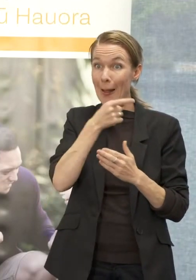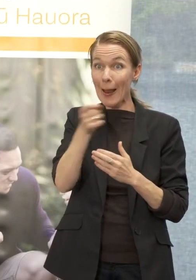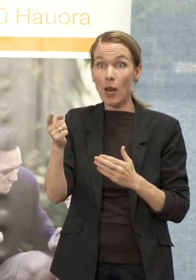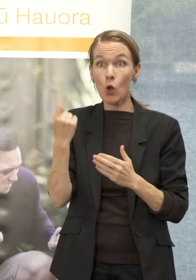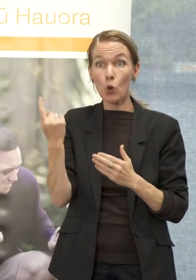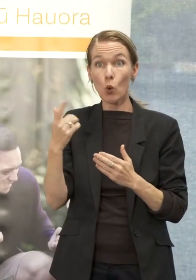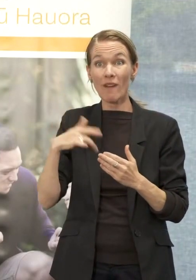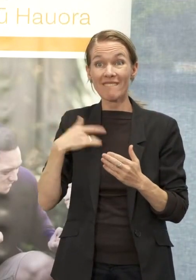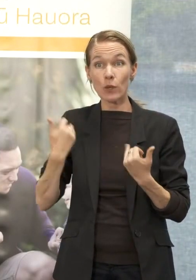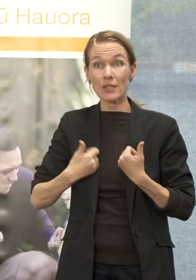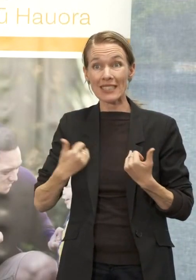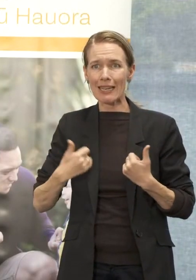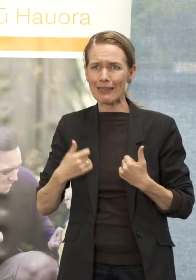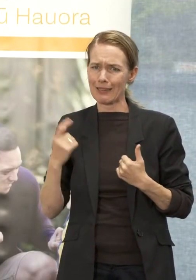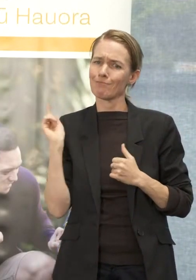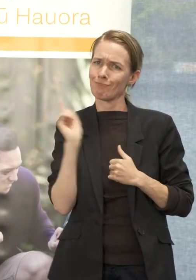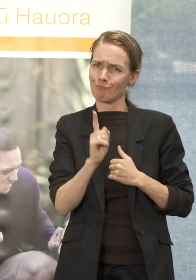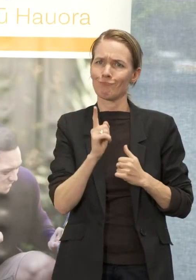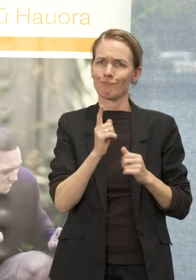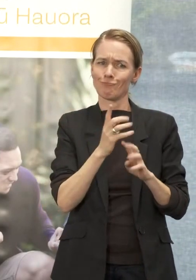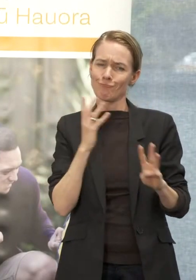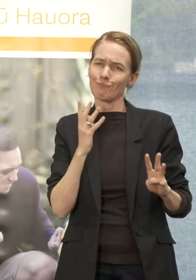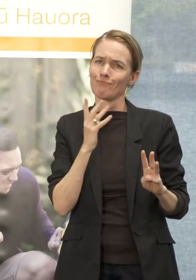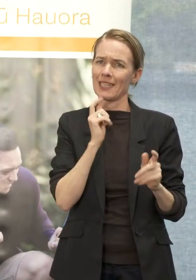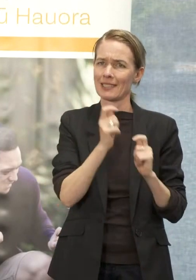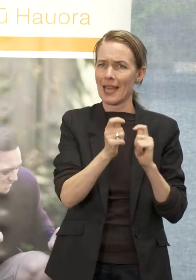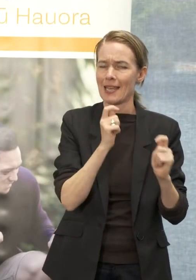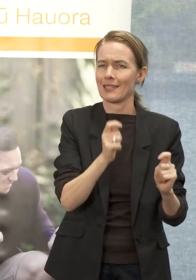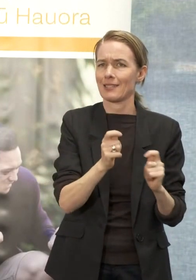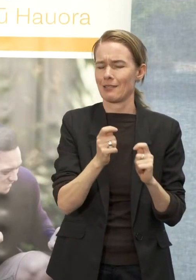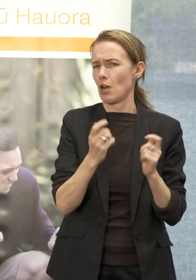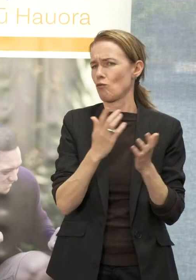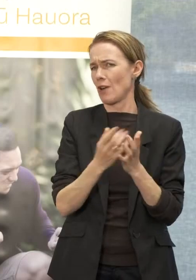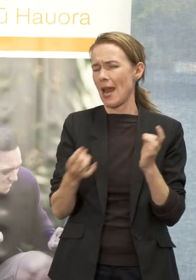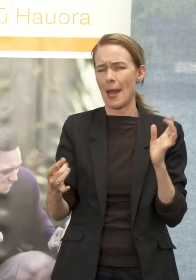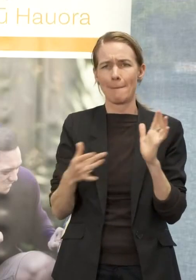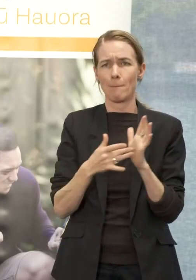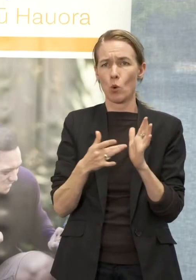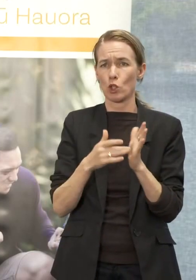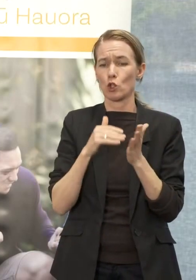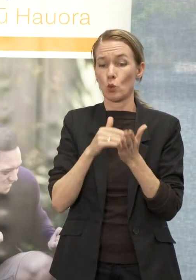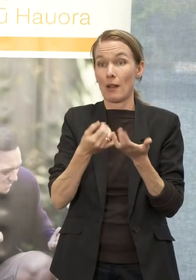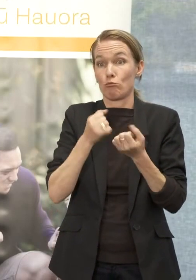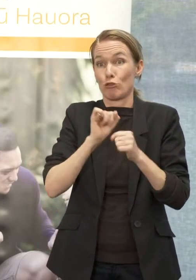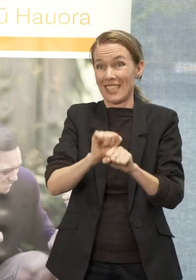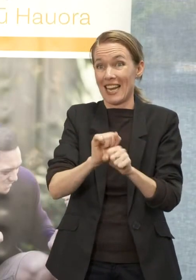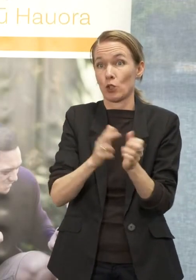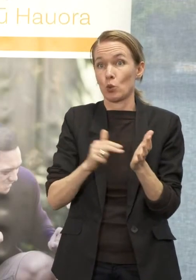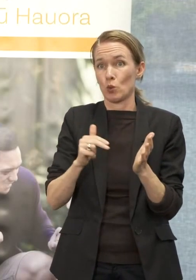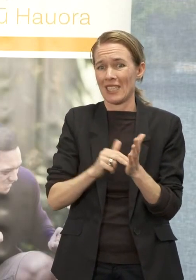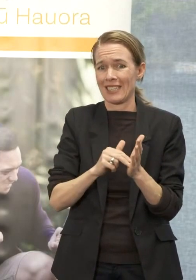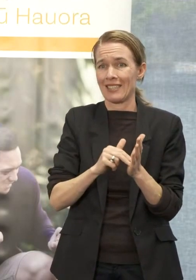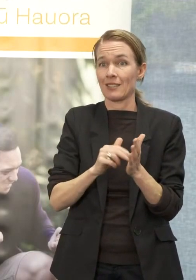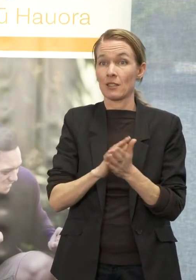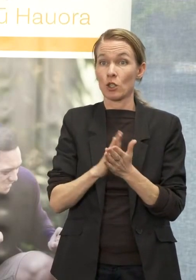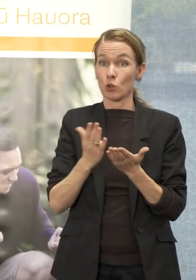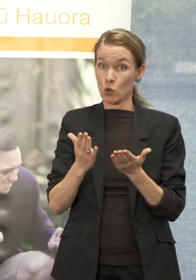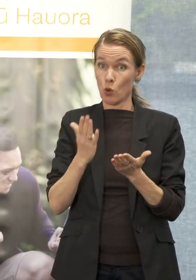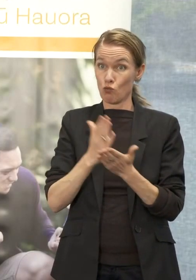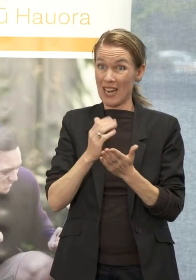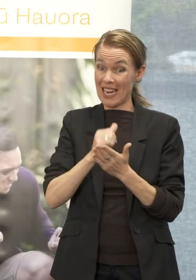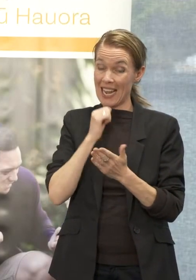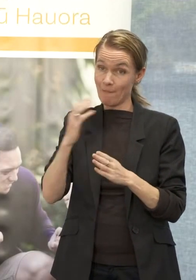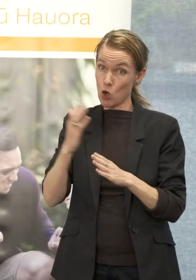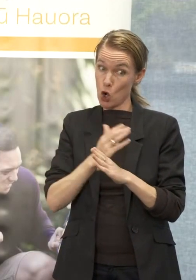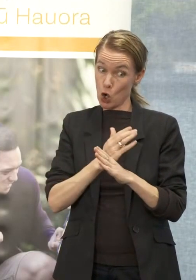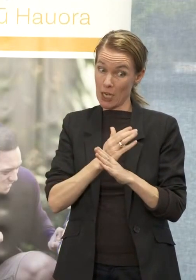our recent responses is the sooner you know about a case, the better. It allows you to